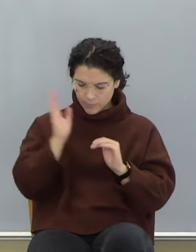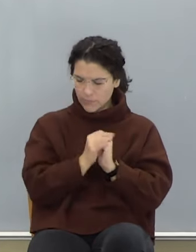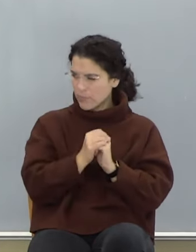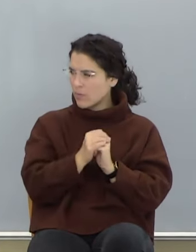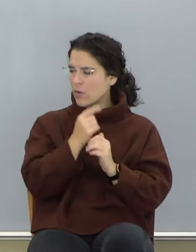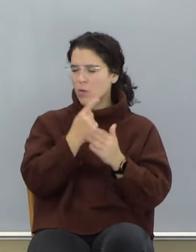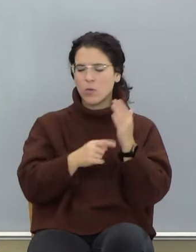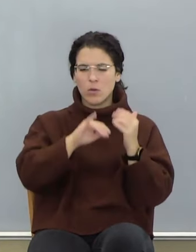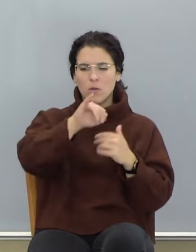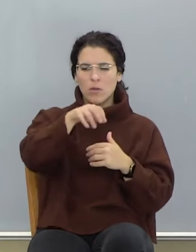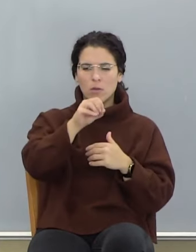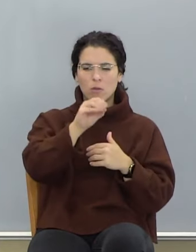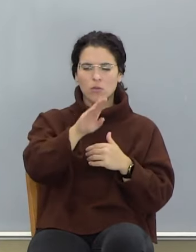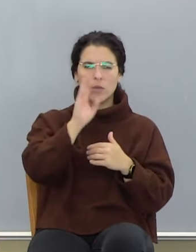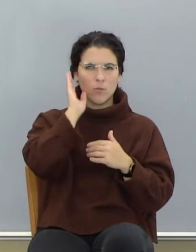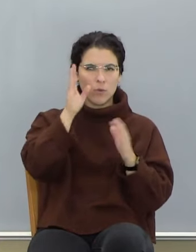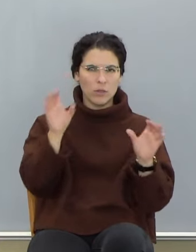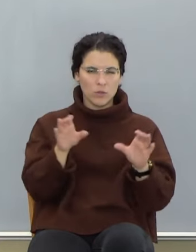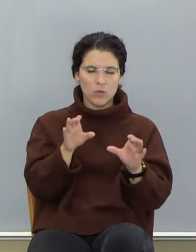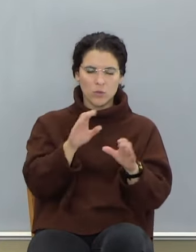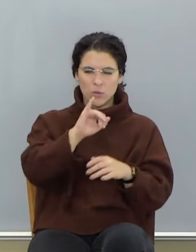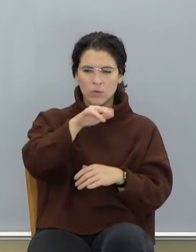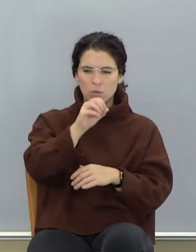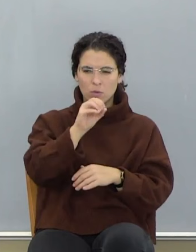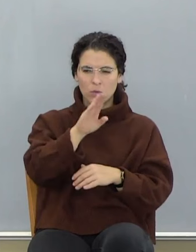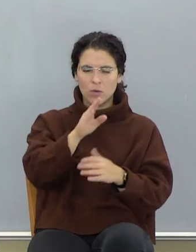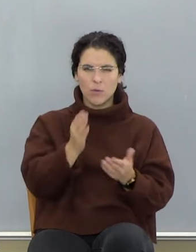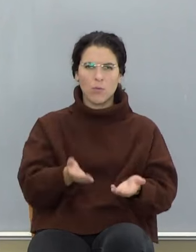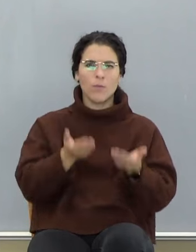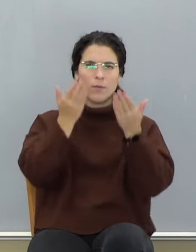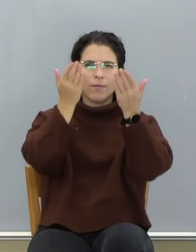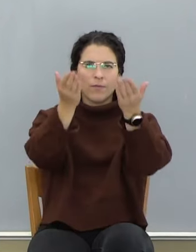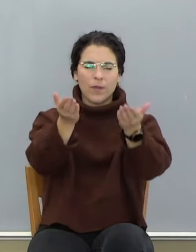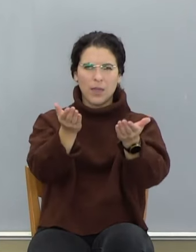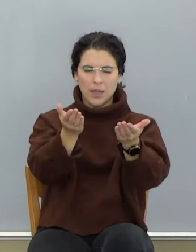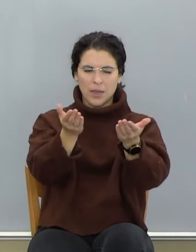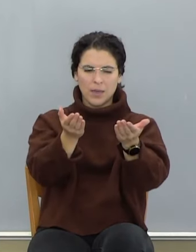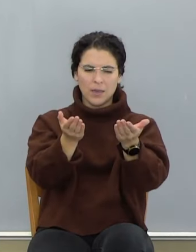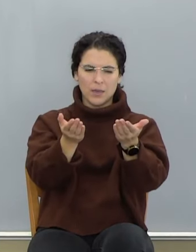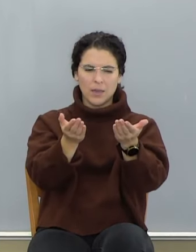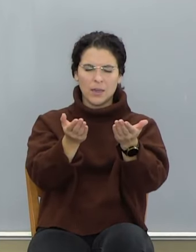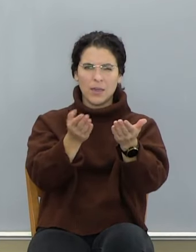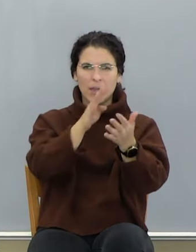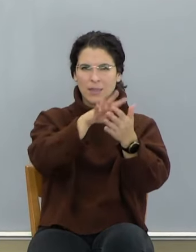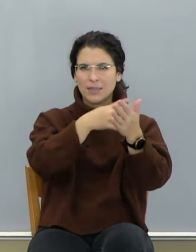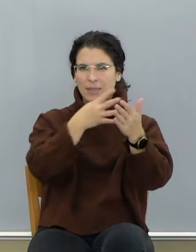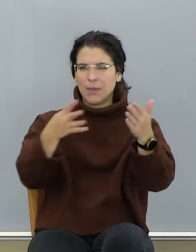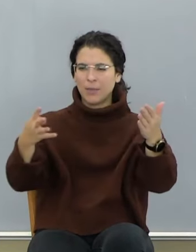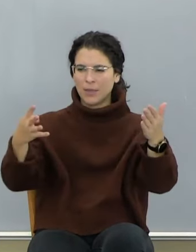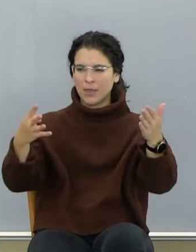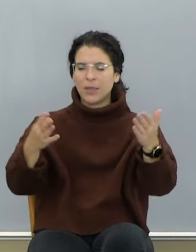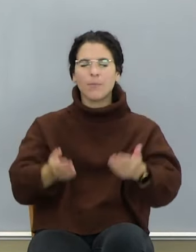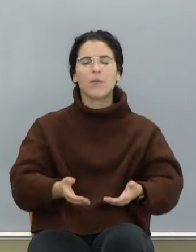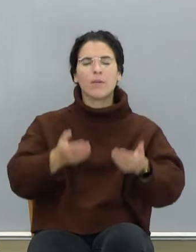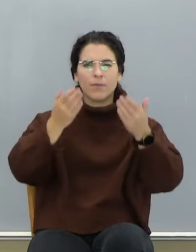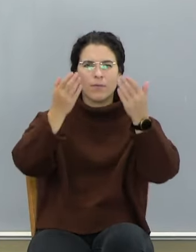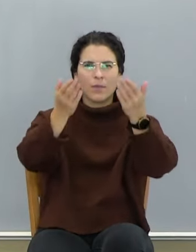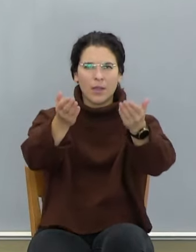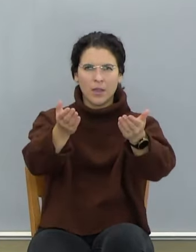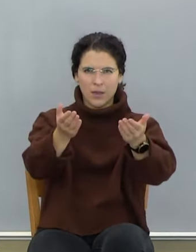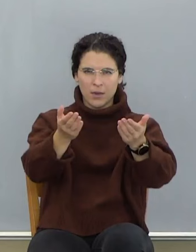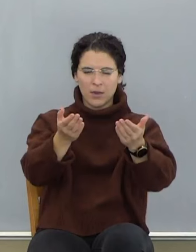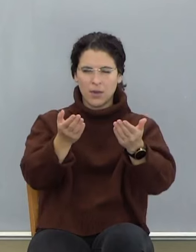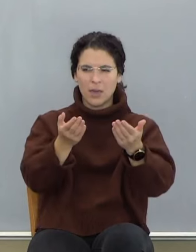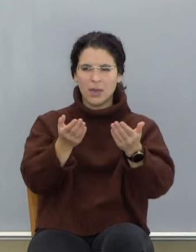what is Jacob going to do? He's going to provide a template, okay? He's going to provide